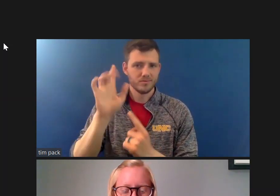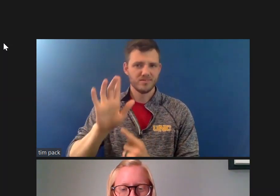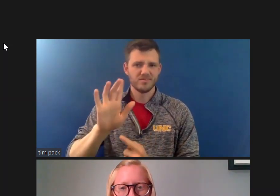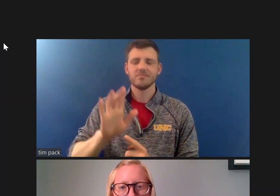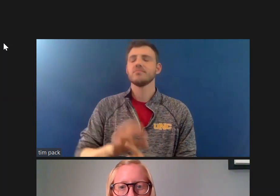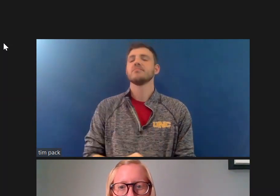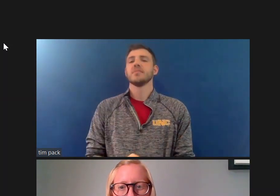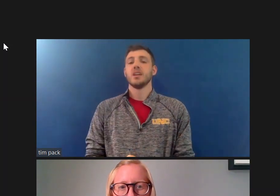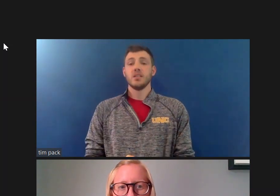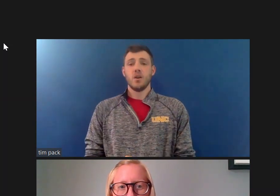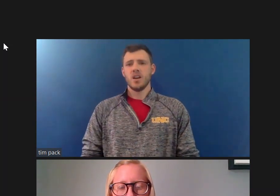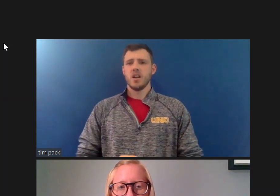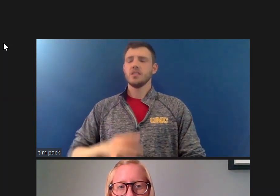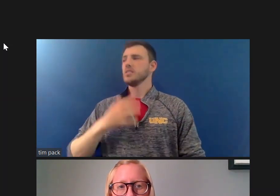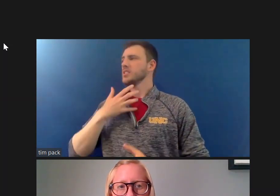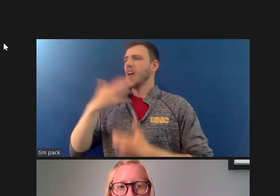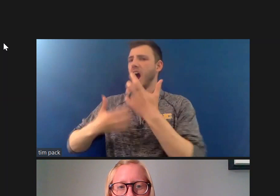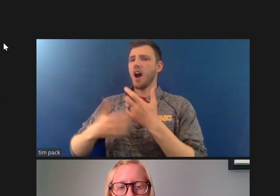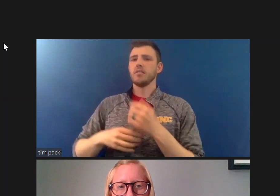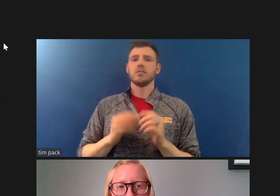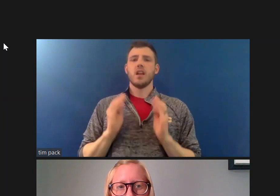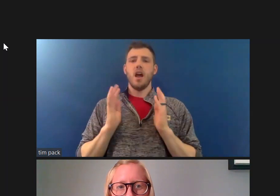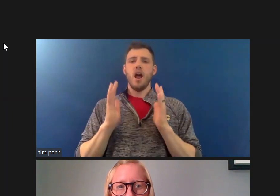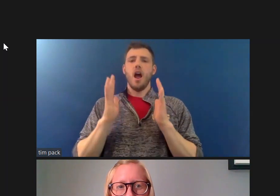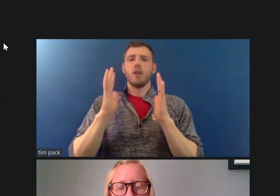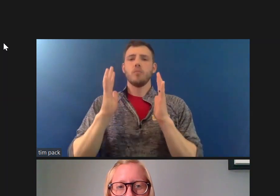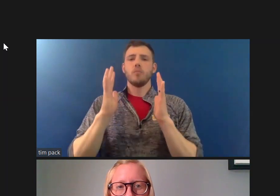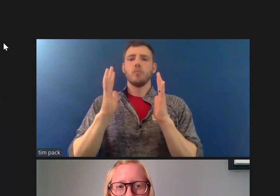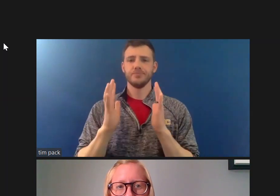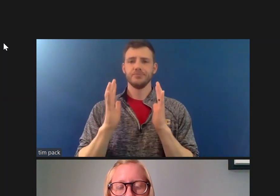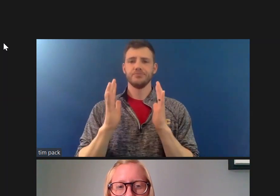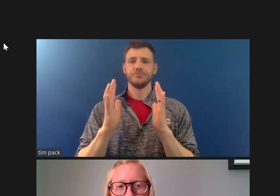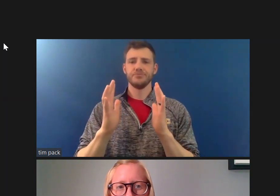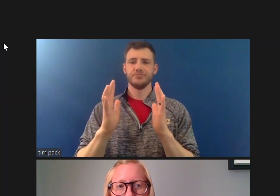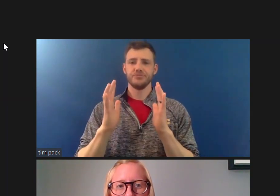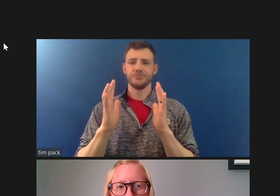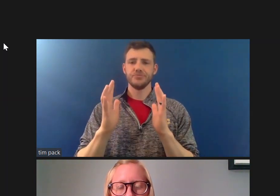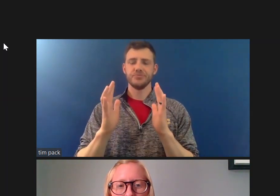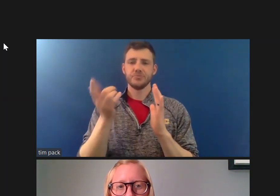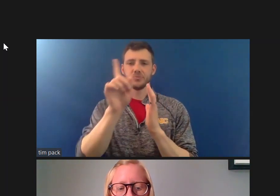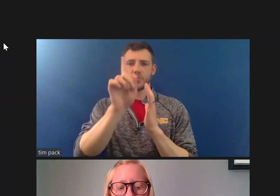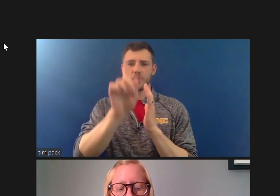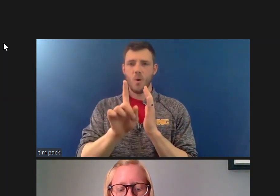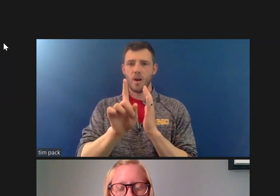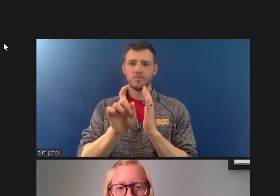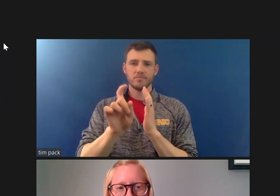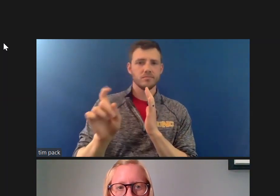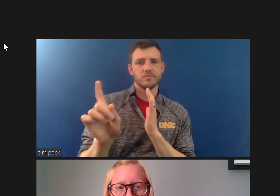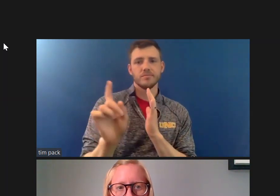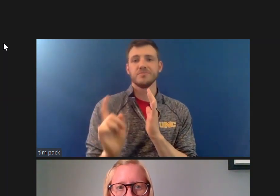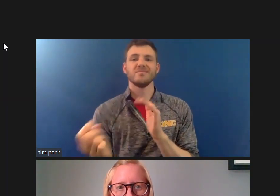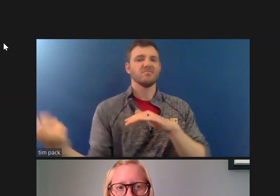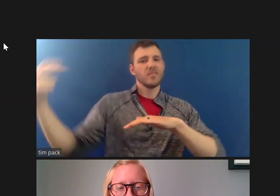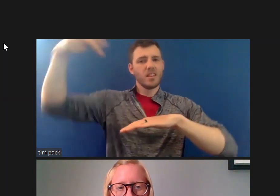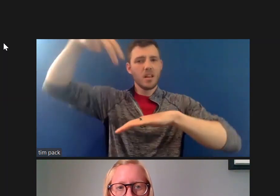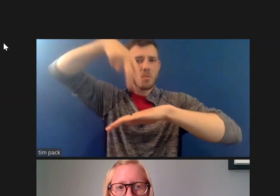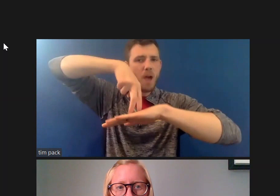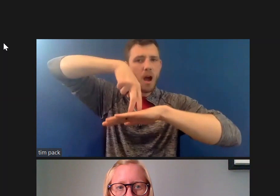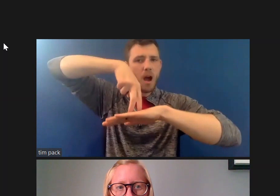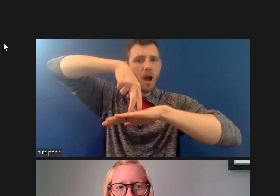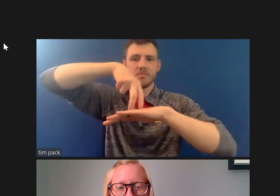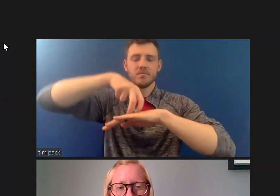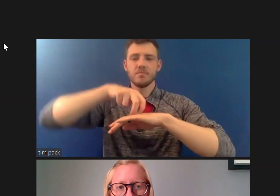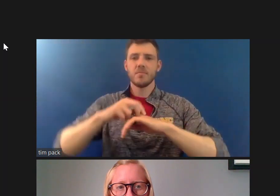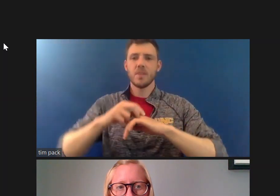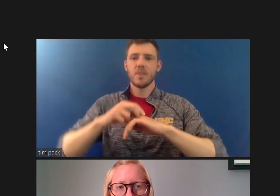light. The boy himself came forward, vaulted onto the platform, with his cloak flying, and peered into what to him